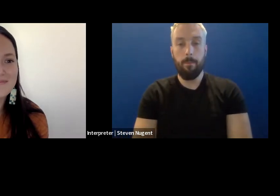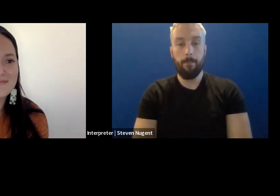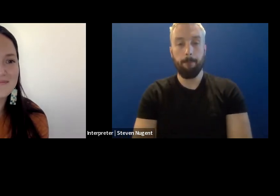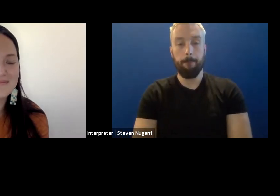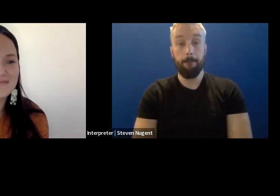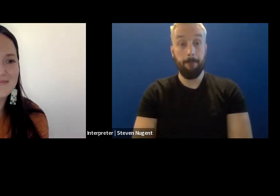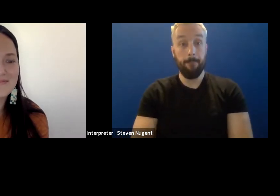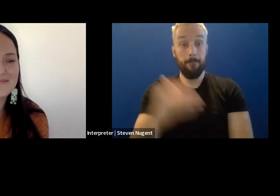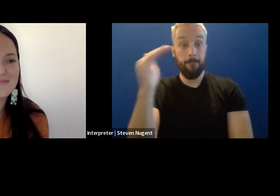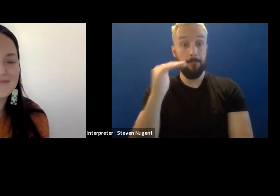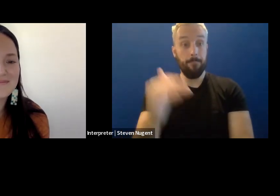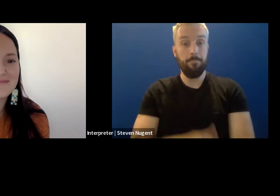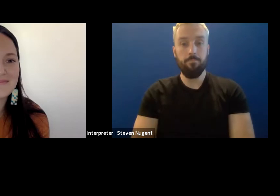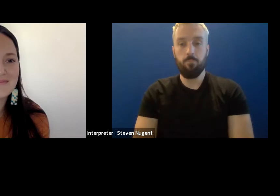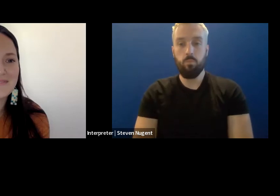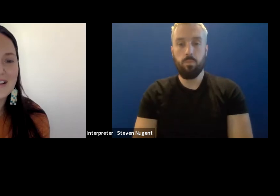Next.